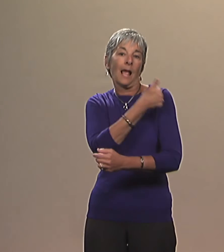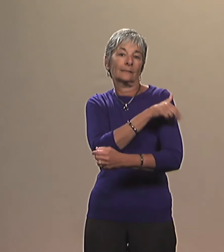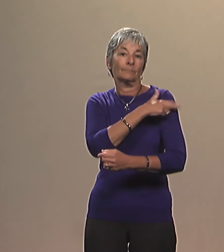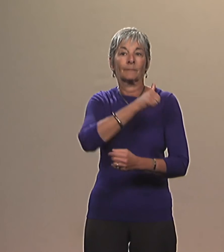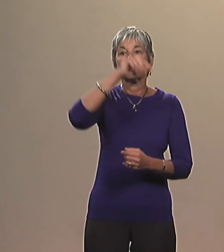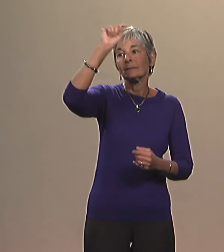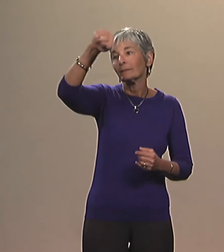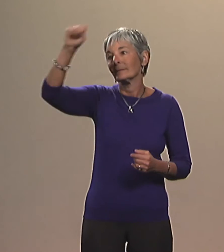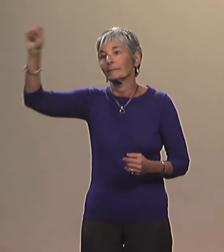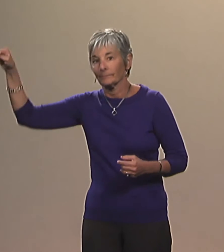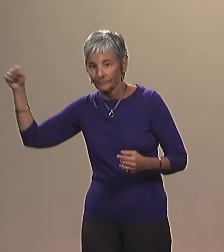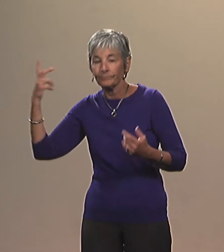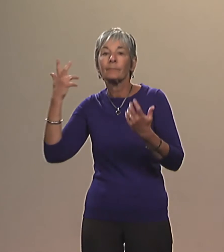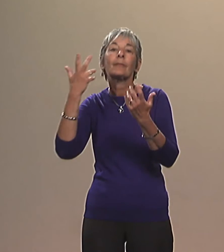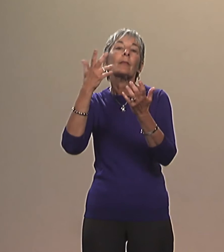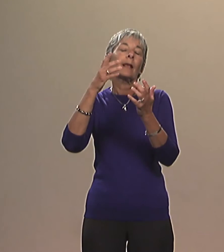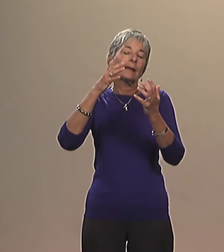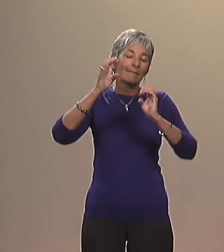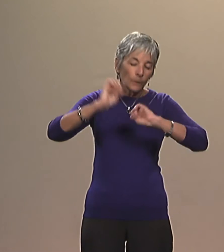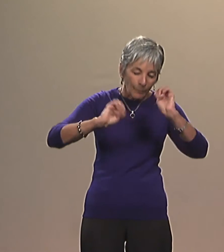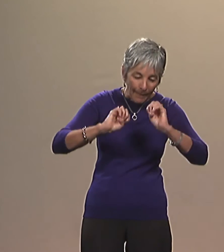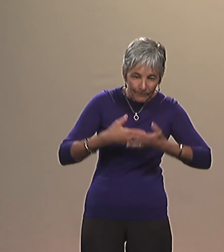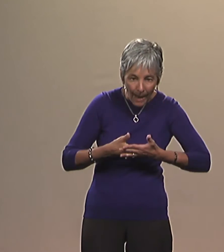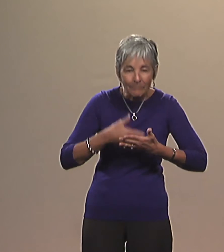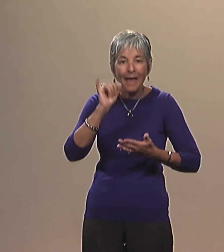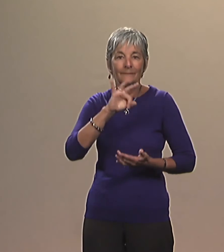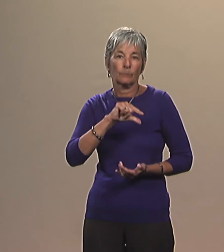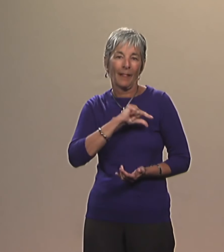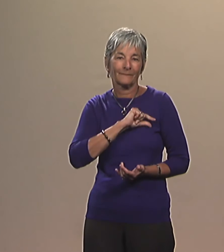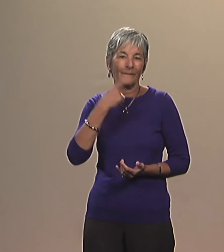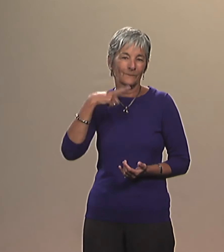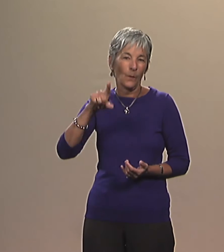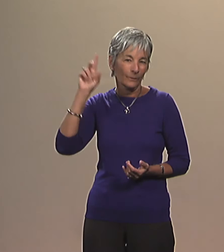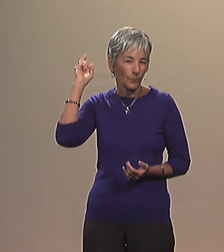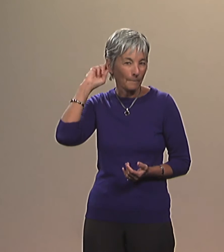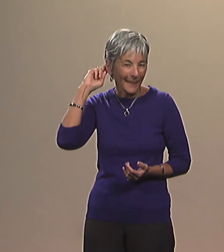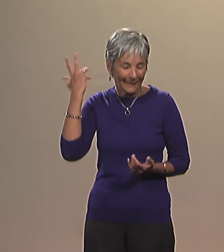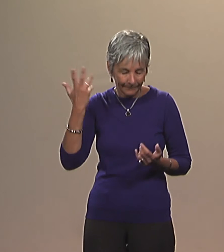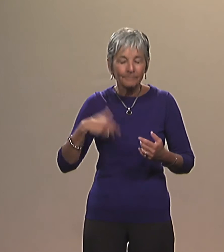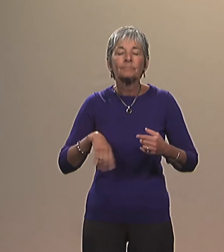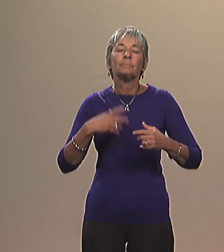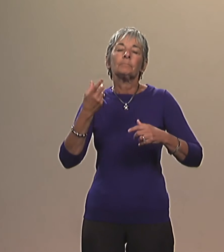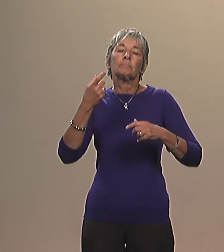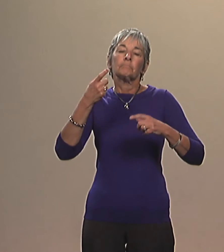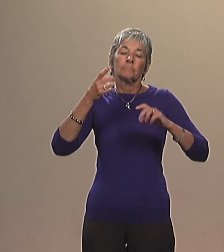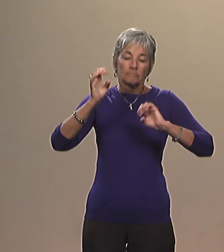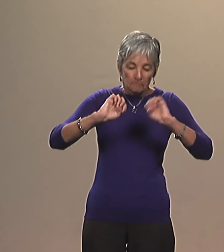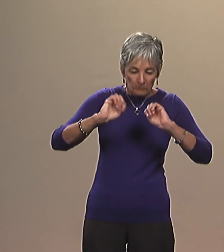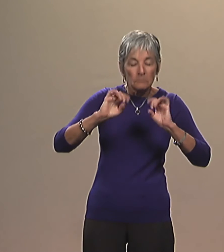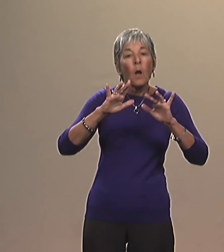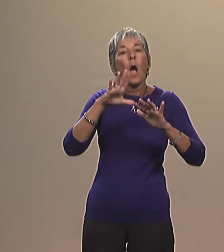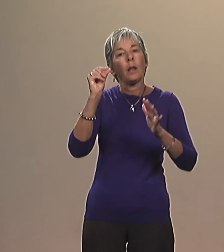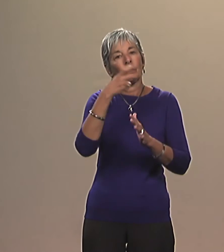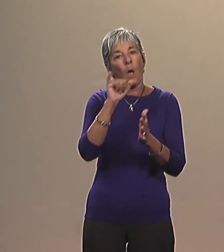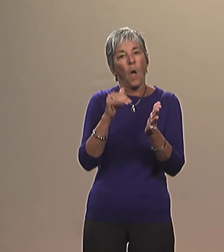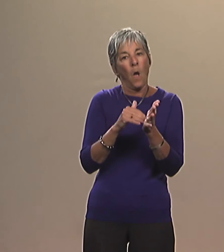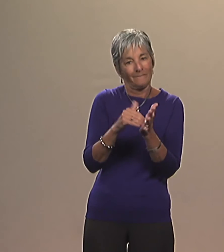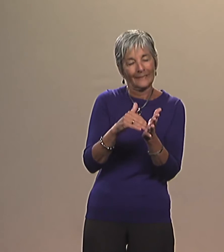Frequently, hospitals who evaluate children for cochlear implants to see if the child qualifies to receive an implant will say to the parents that they must stop